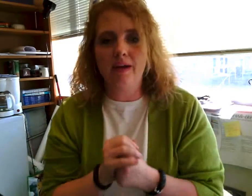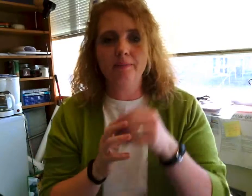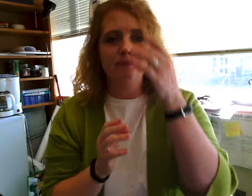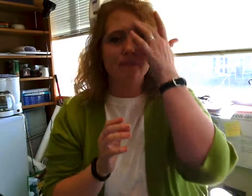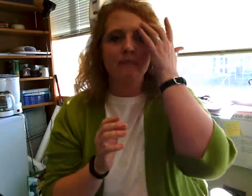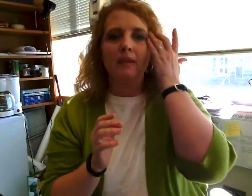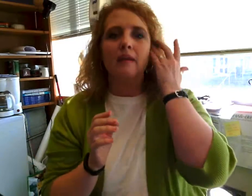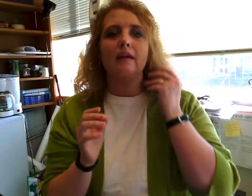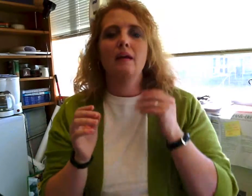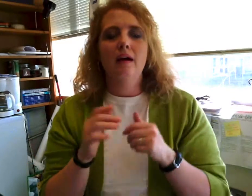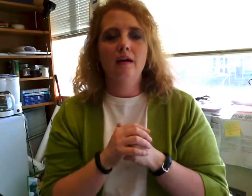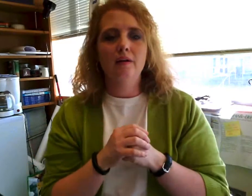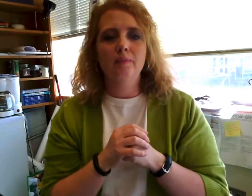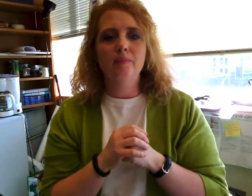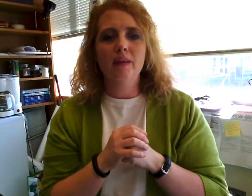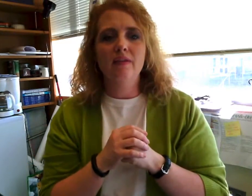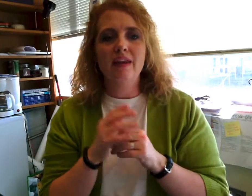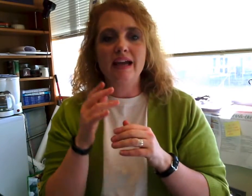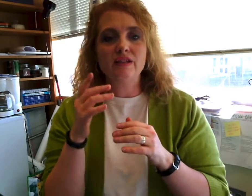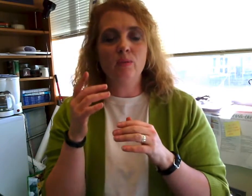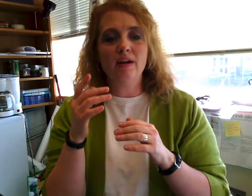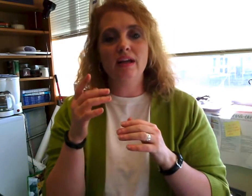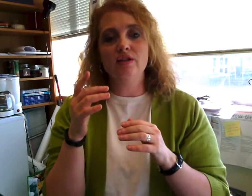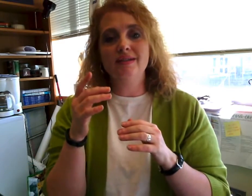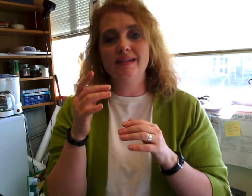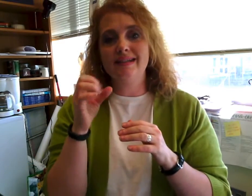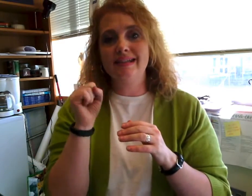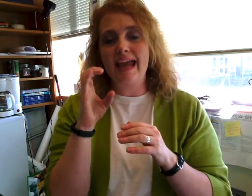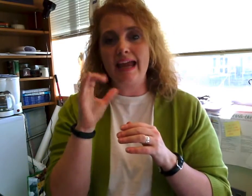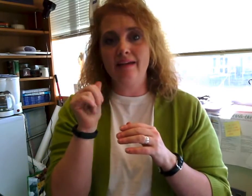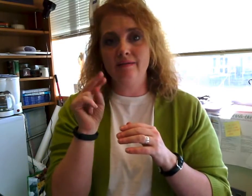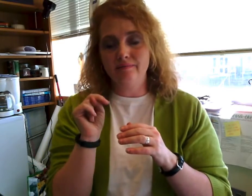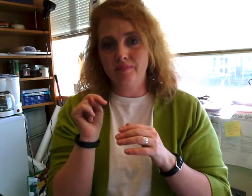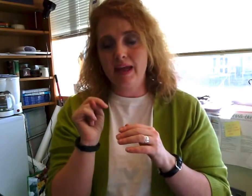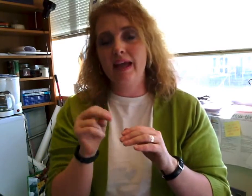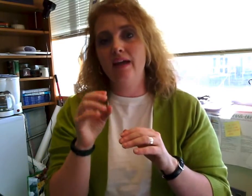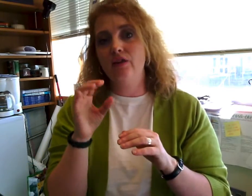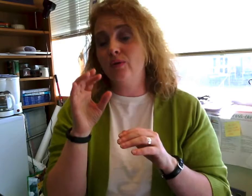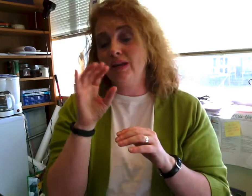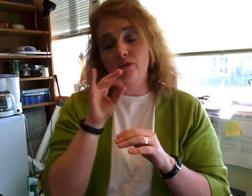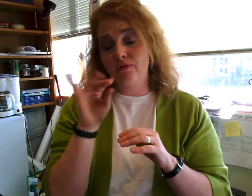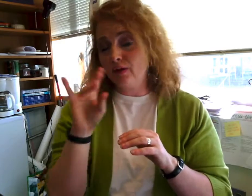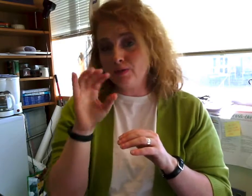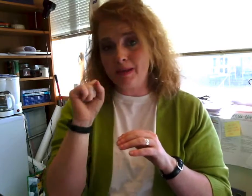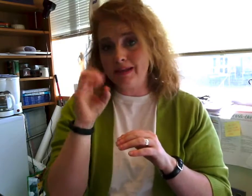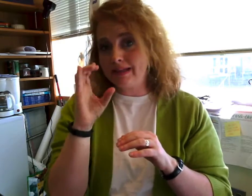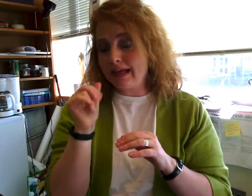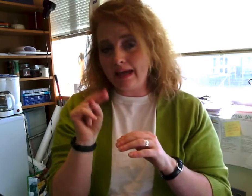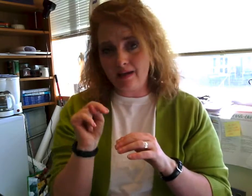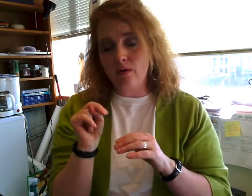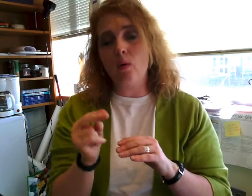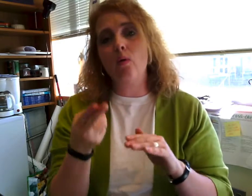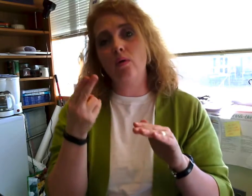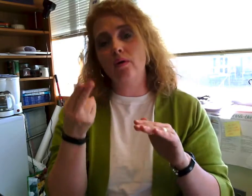Okay. The next one is scan, and you can either fingerspell it, scan,